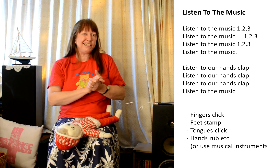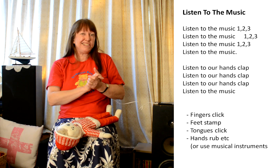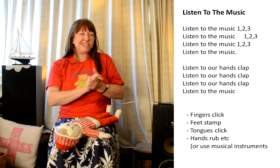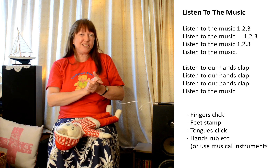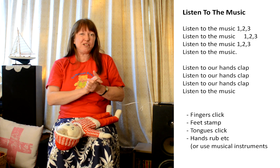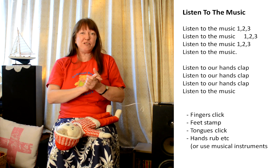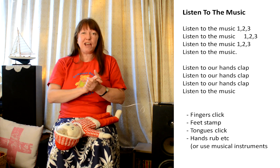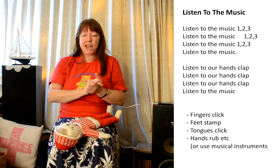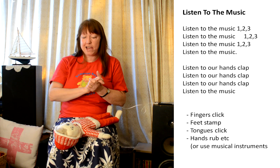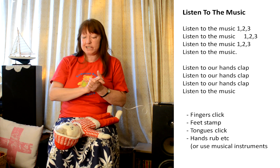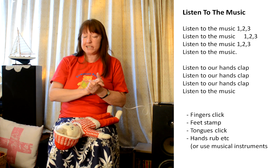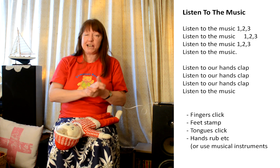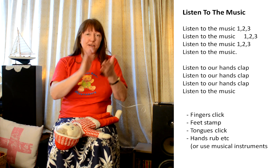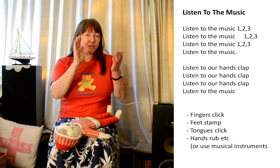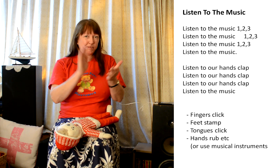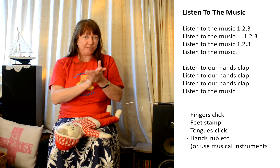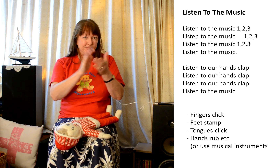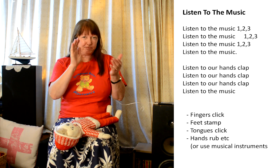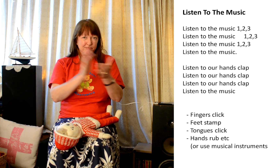Listen to a hands clap.